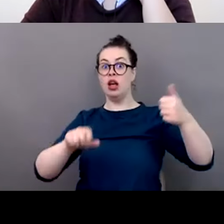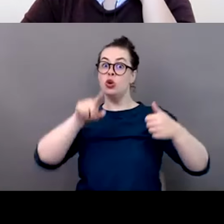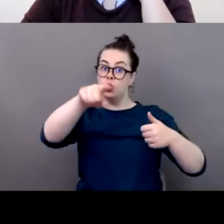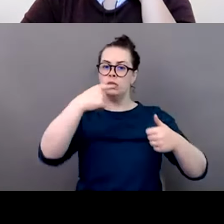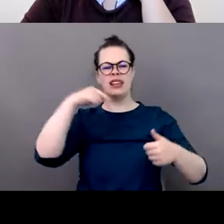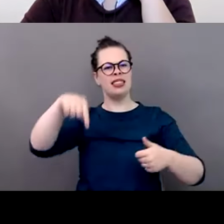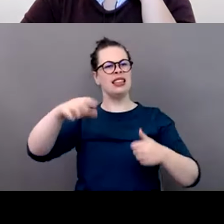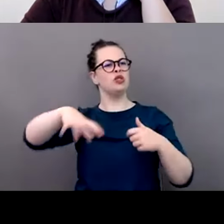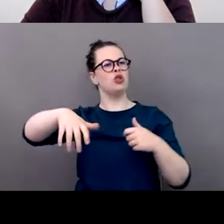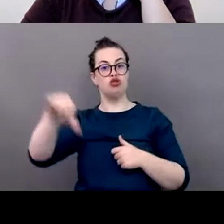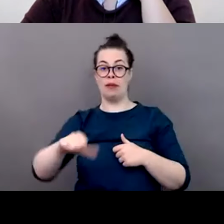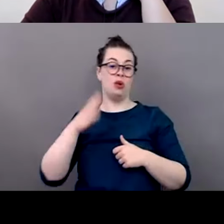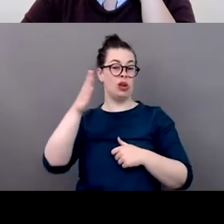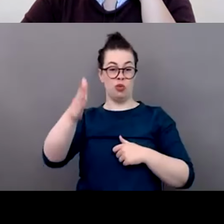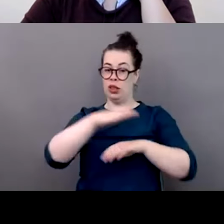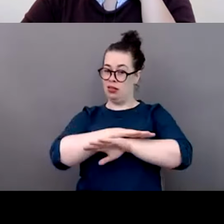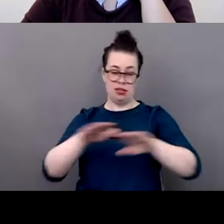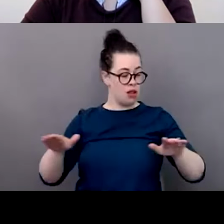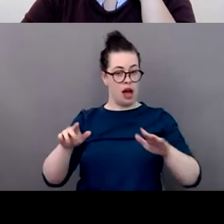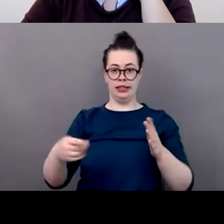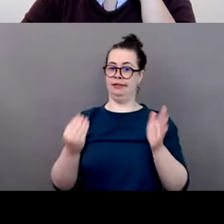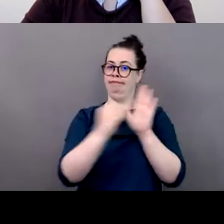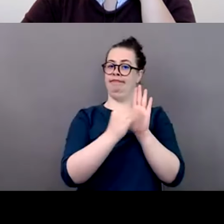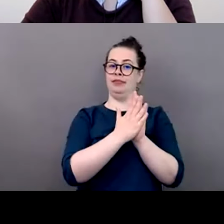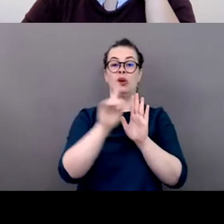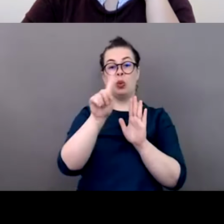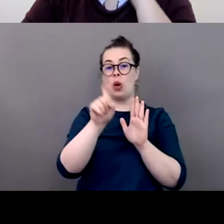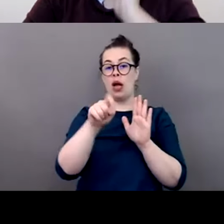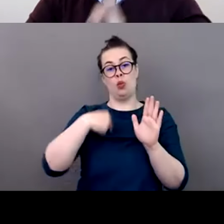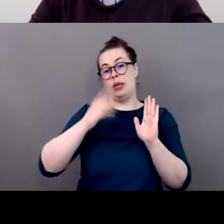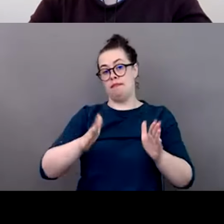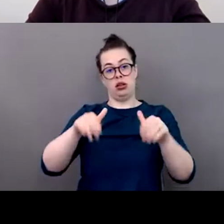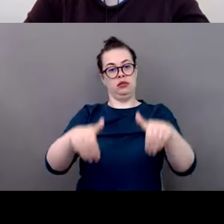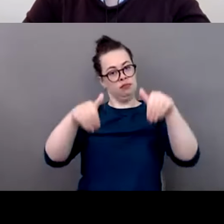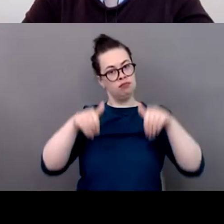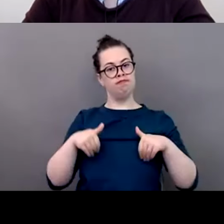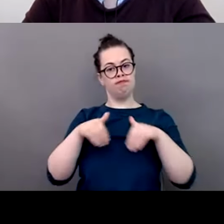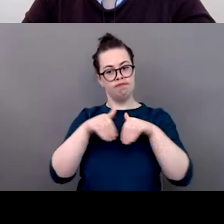cannot, it must be impartial. That's what I wanted to say. Thank you.